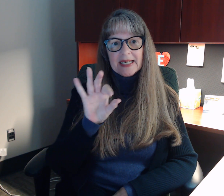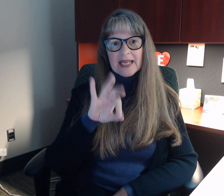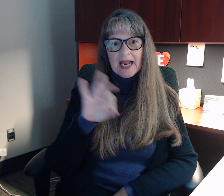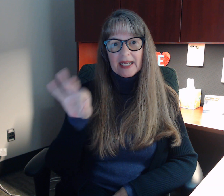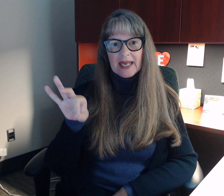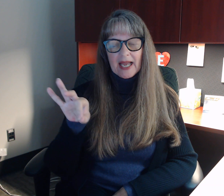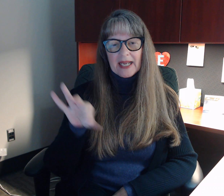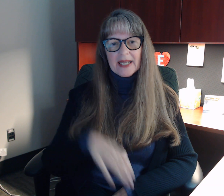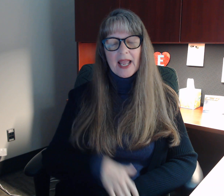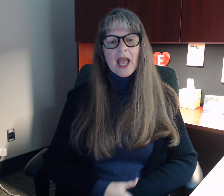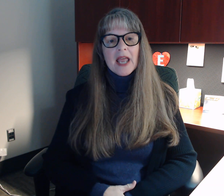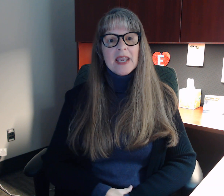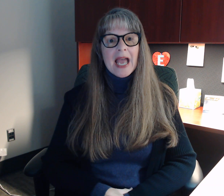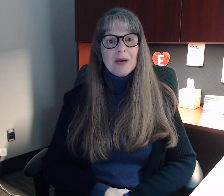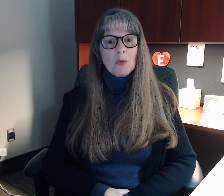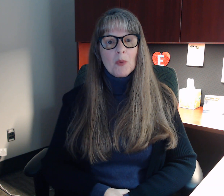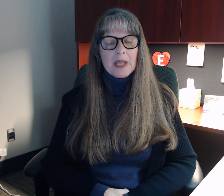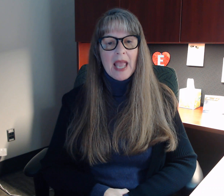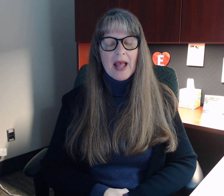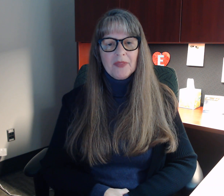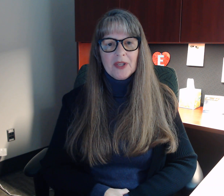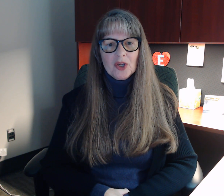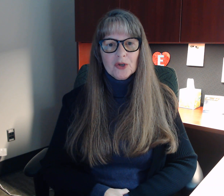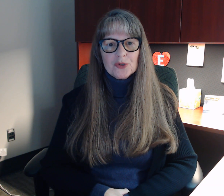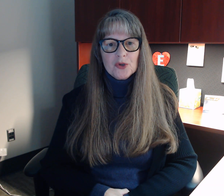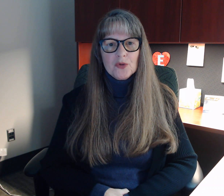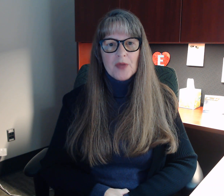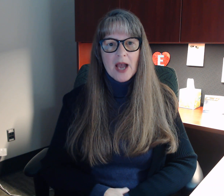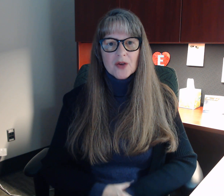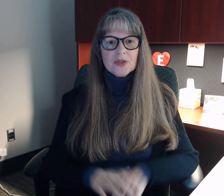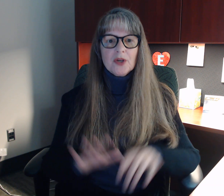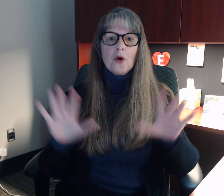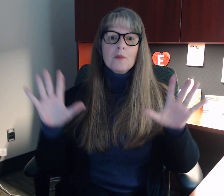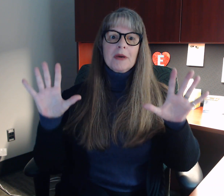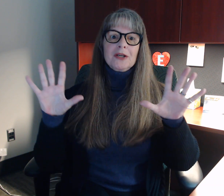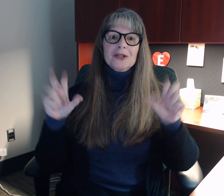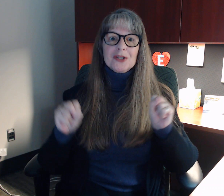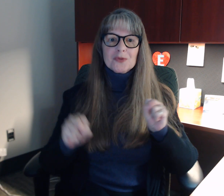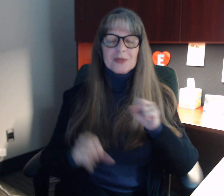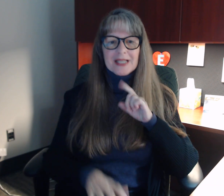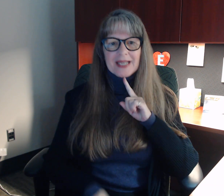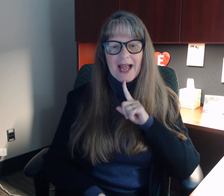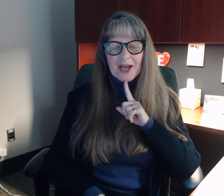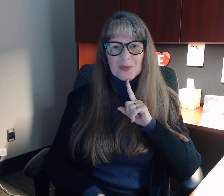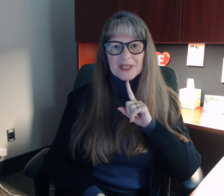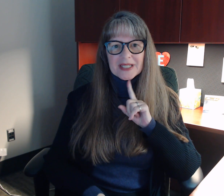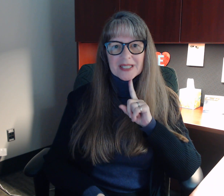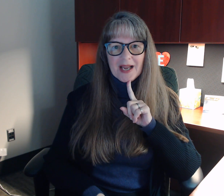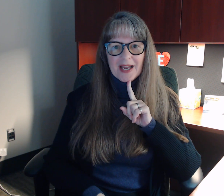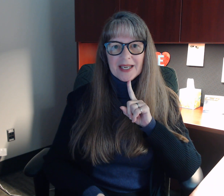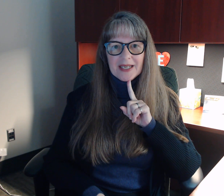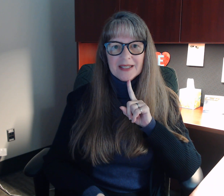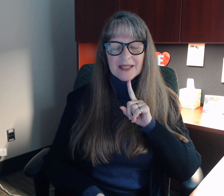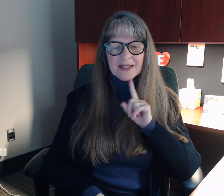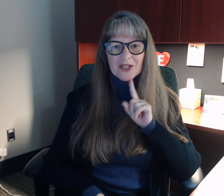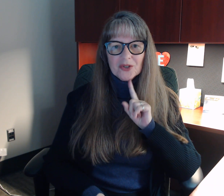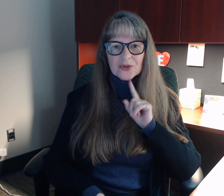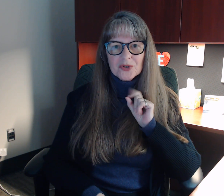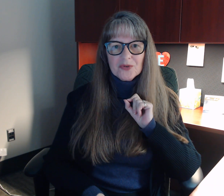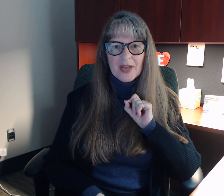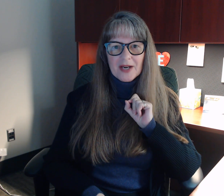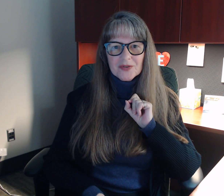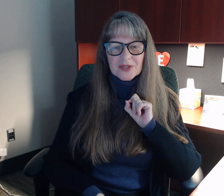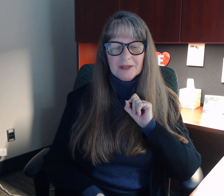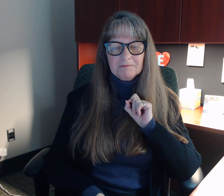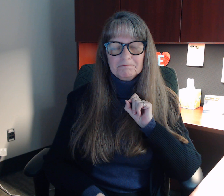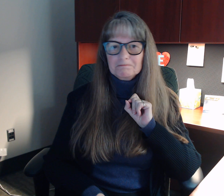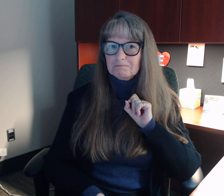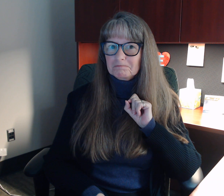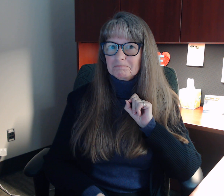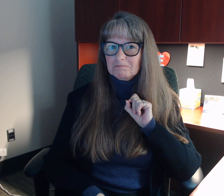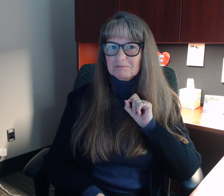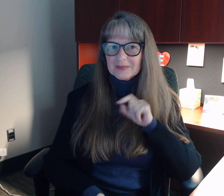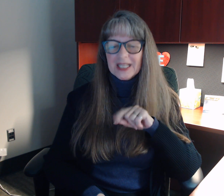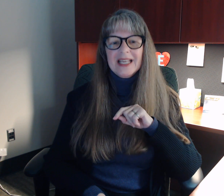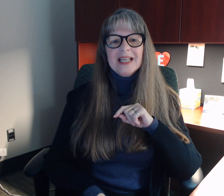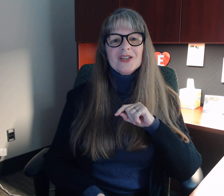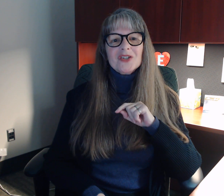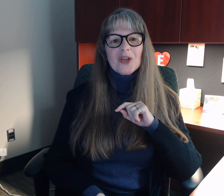1999. Now, when we had the year 2000, oh my goodness, it was like, how do we sign the year 2000? So